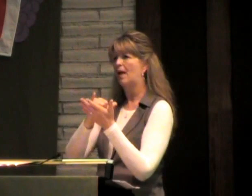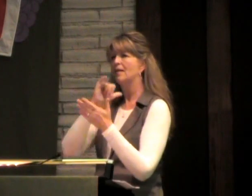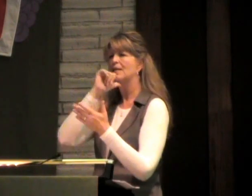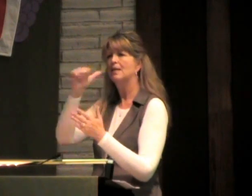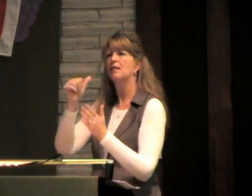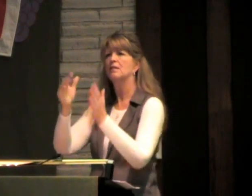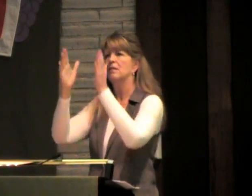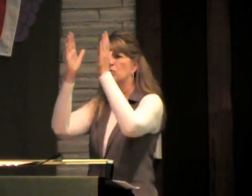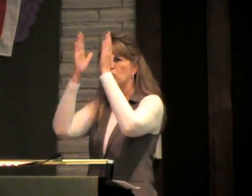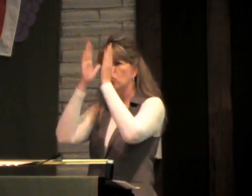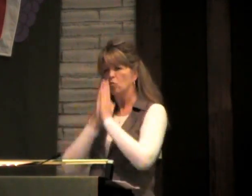and a perspective